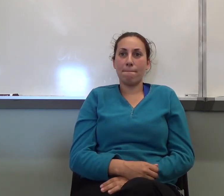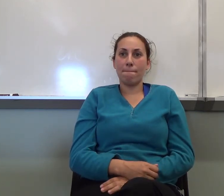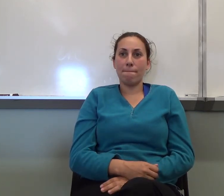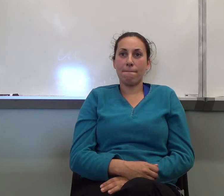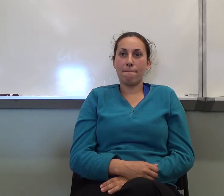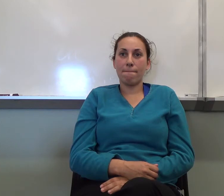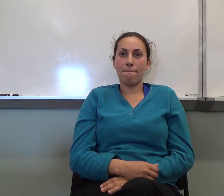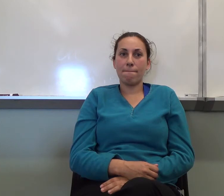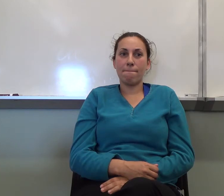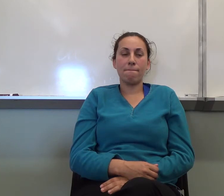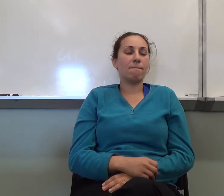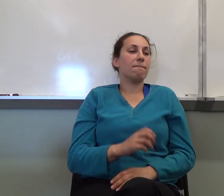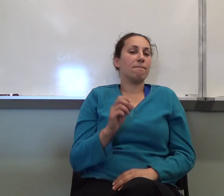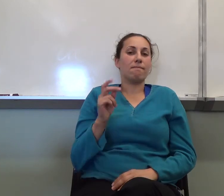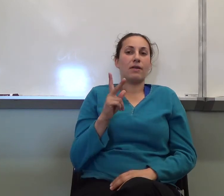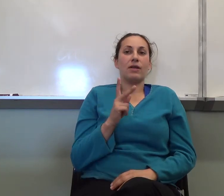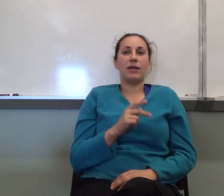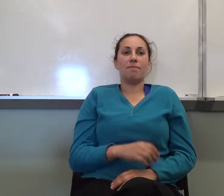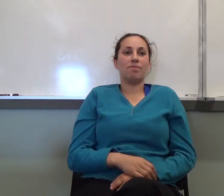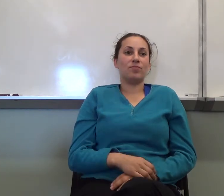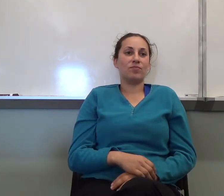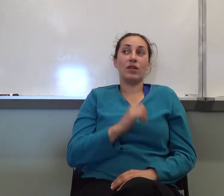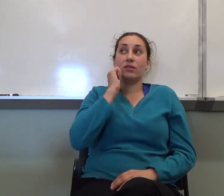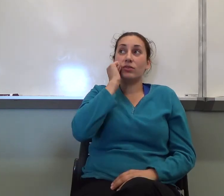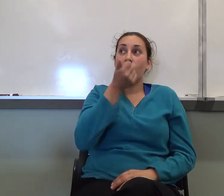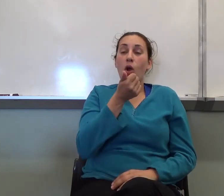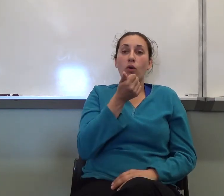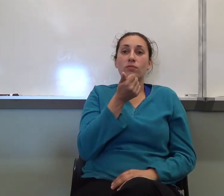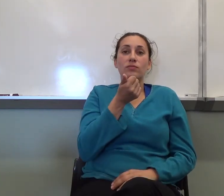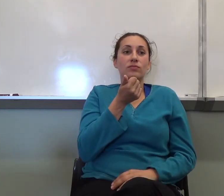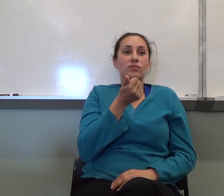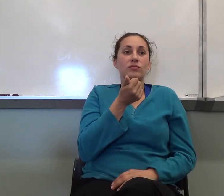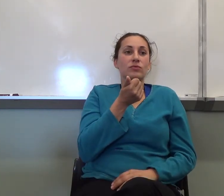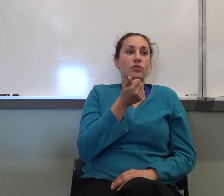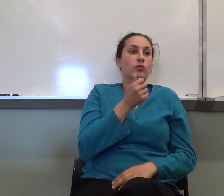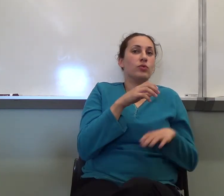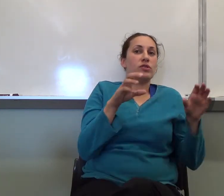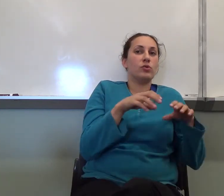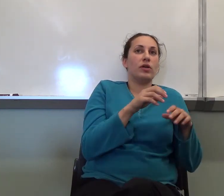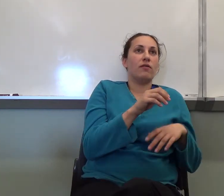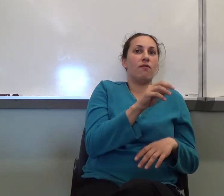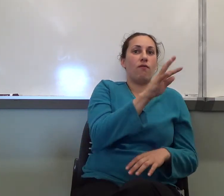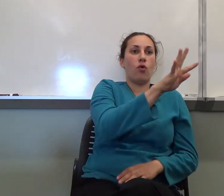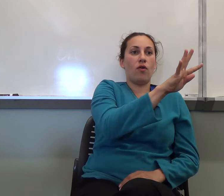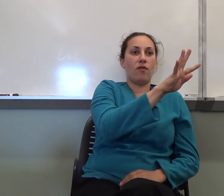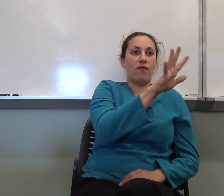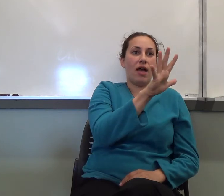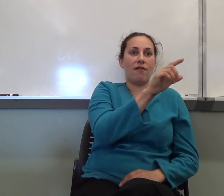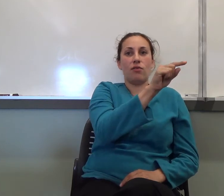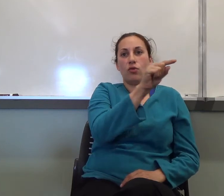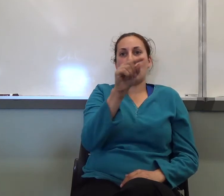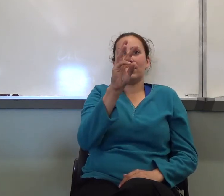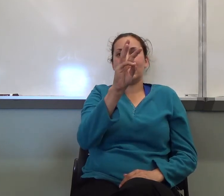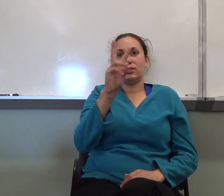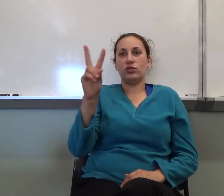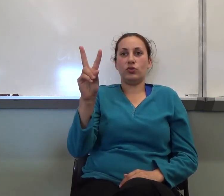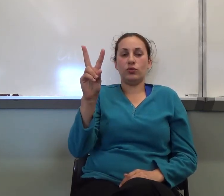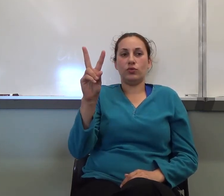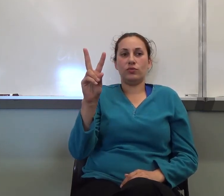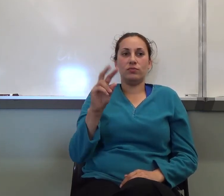All right, so tomorrow we're doing 4.5 through 6.2. I'll put some homework up here for section 6.3, but